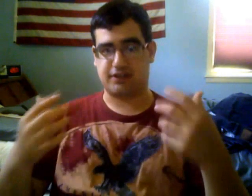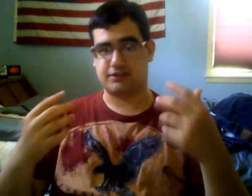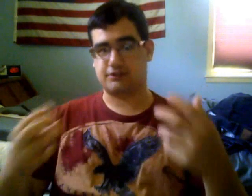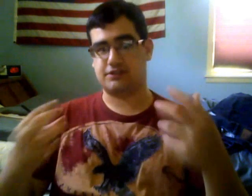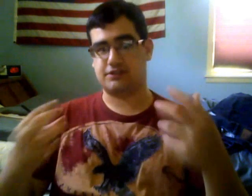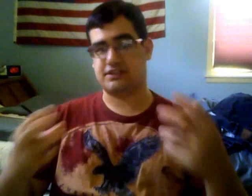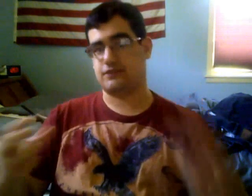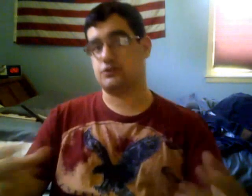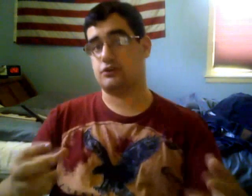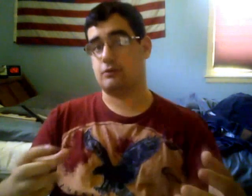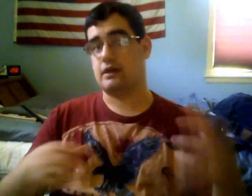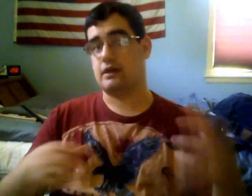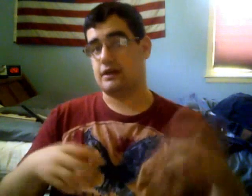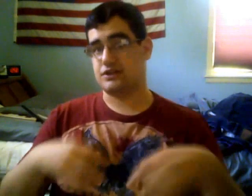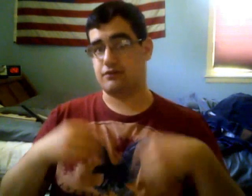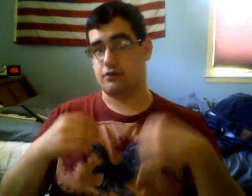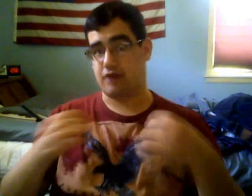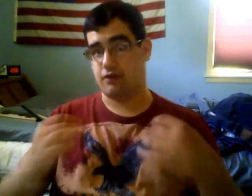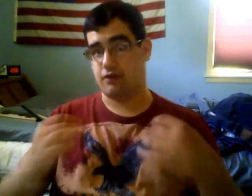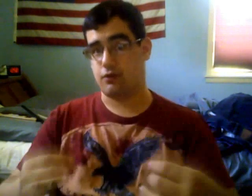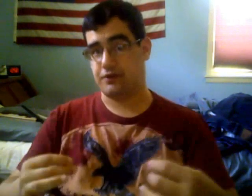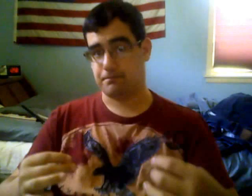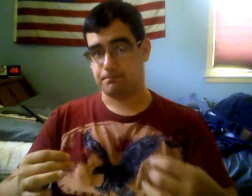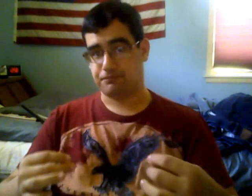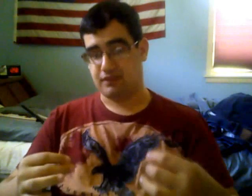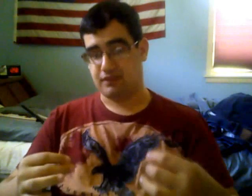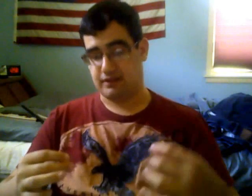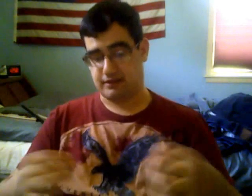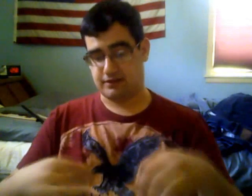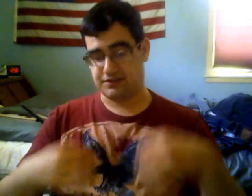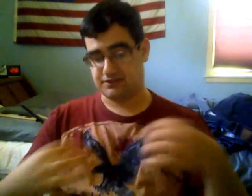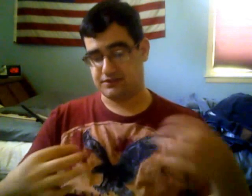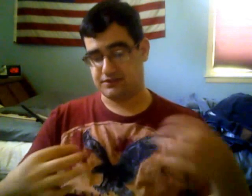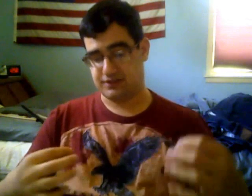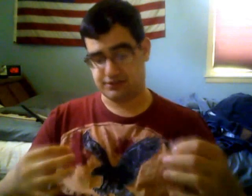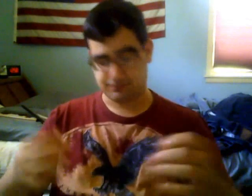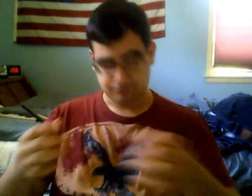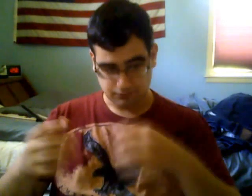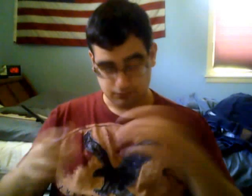second successful term as governor of California in 1976.